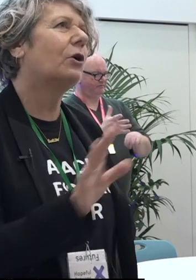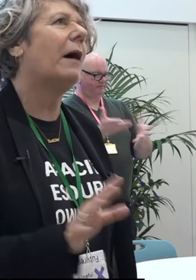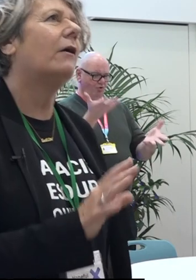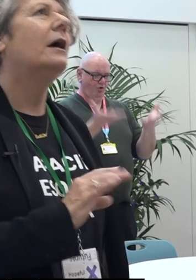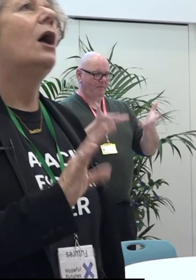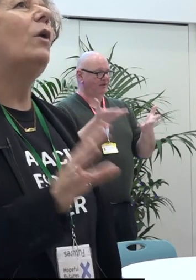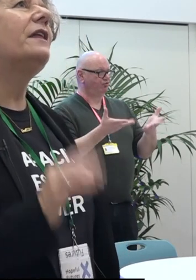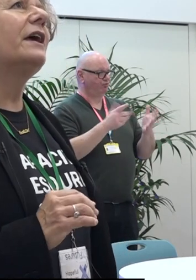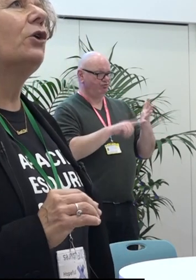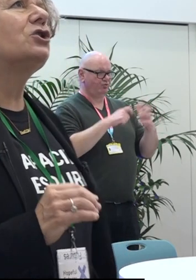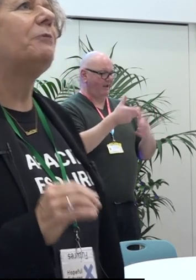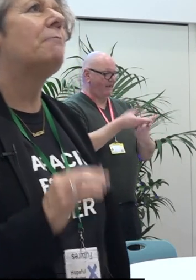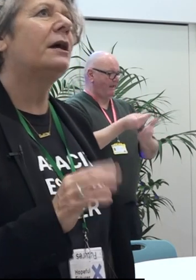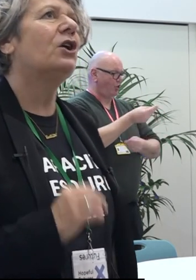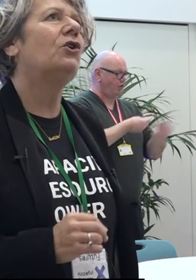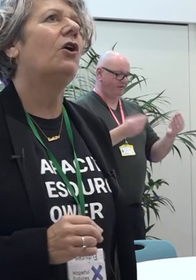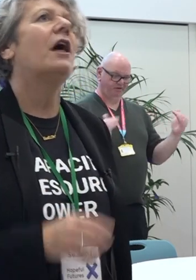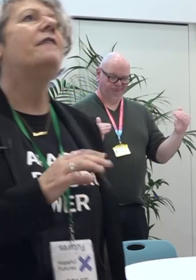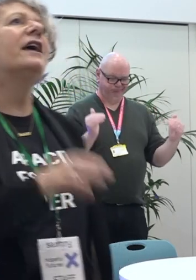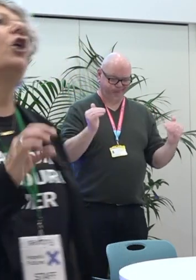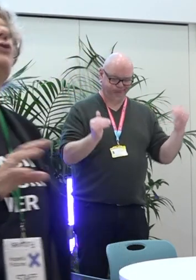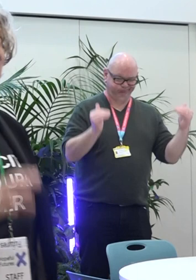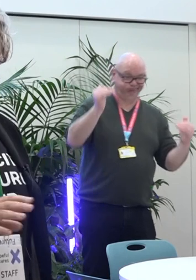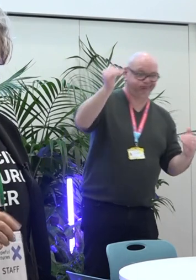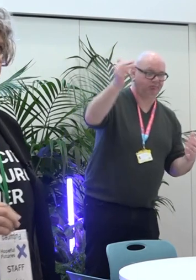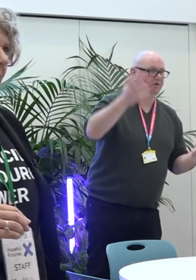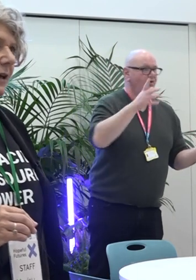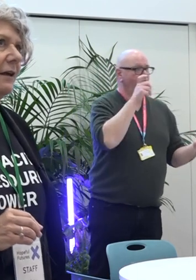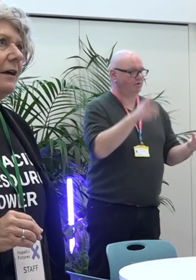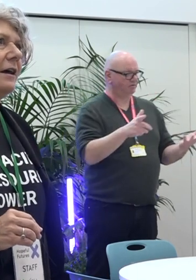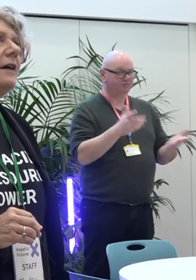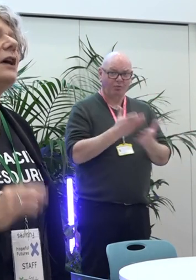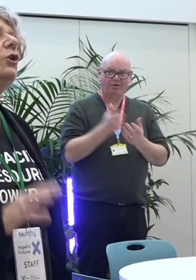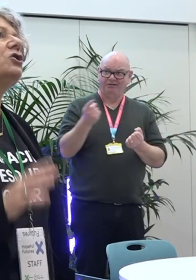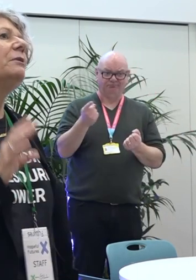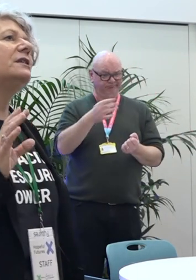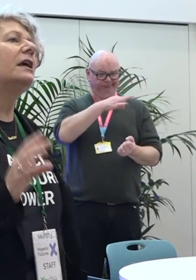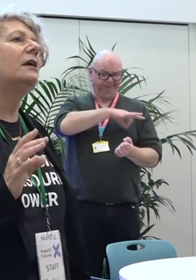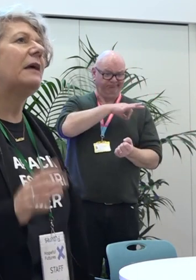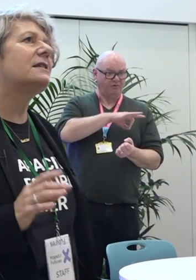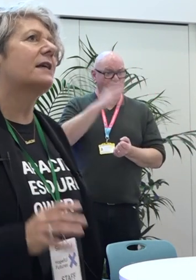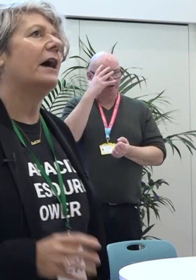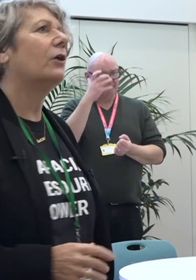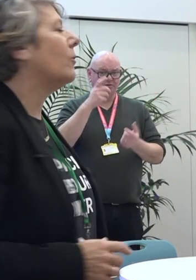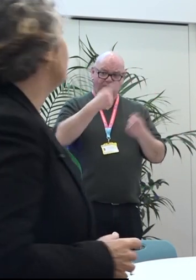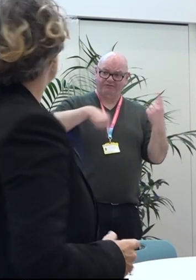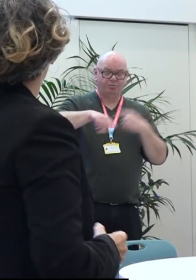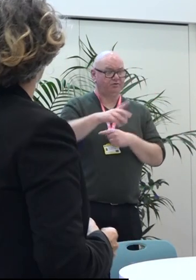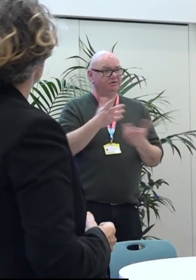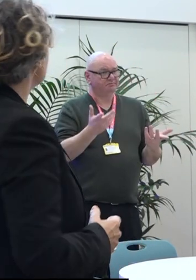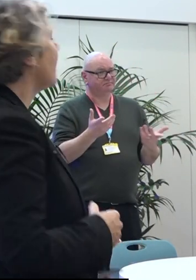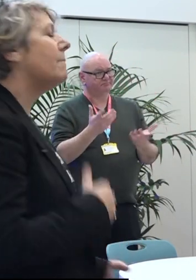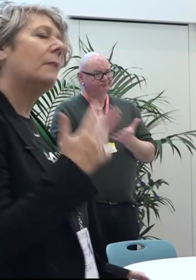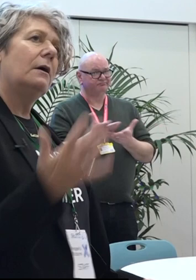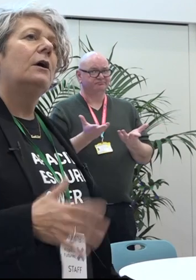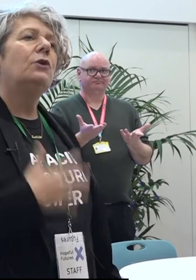we talk about whether they contribute money or not, they're contributing. They're contributing in a big scale. So as